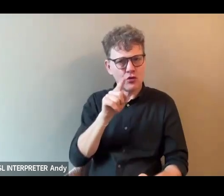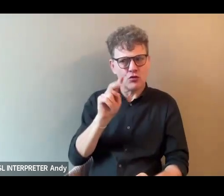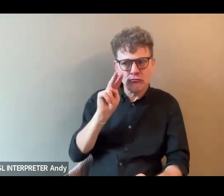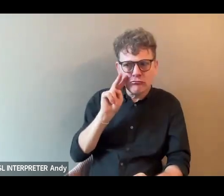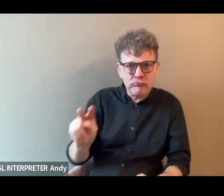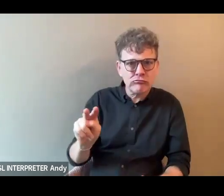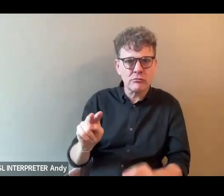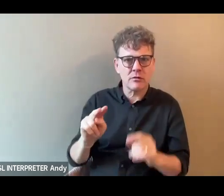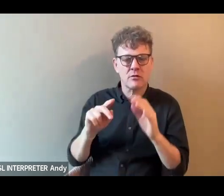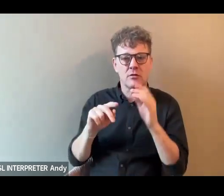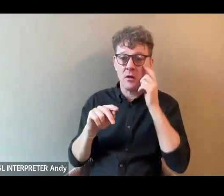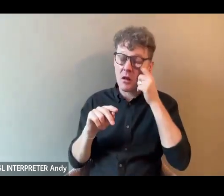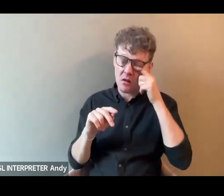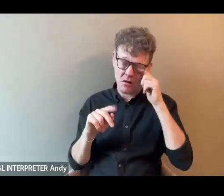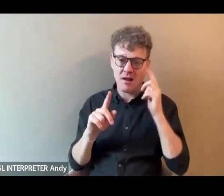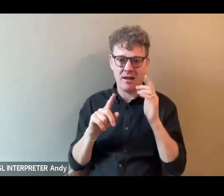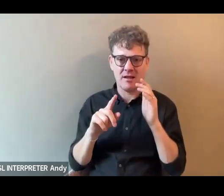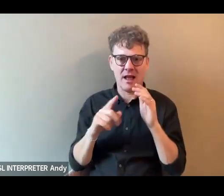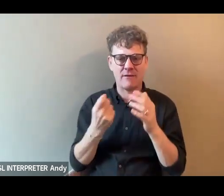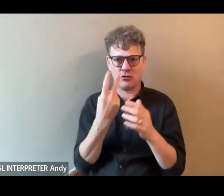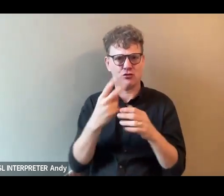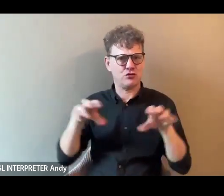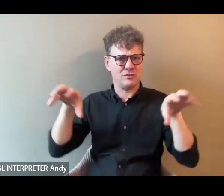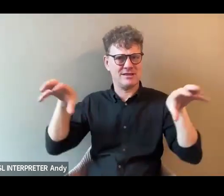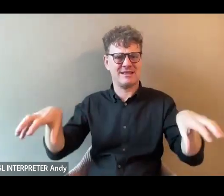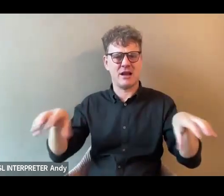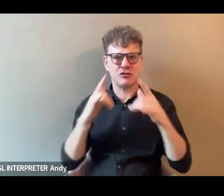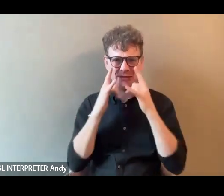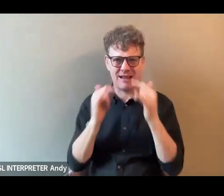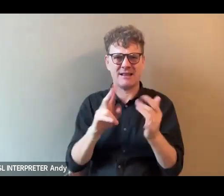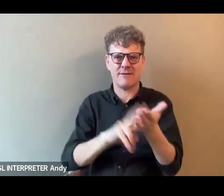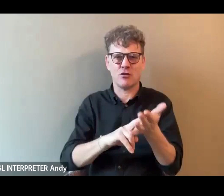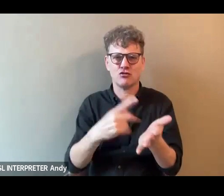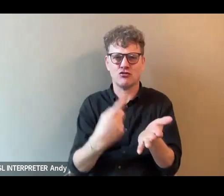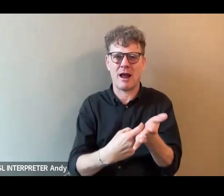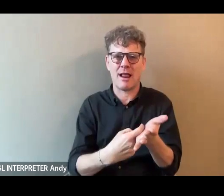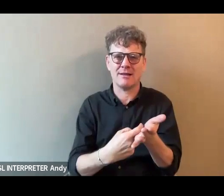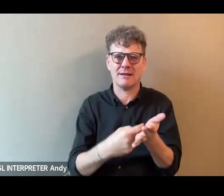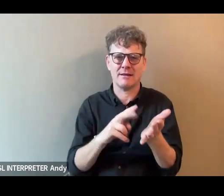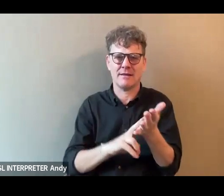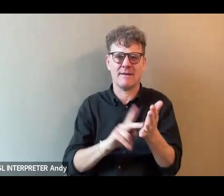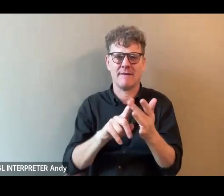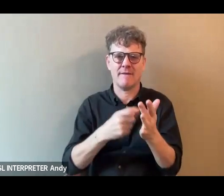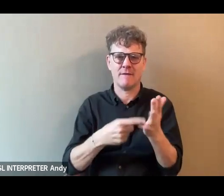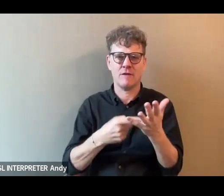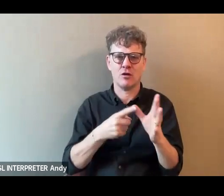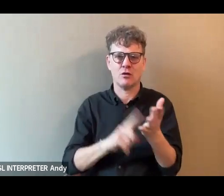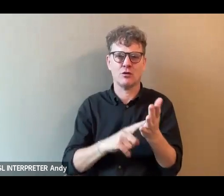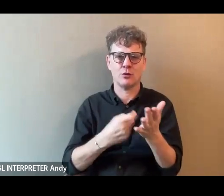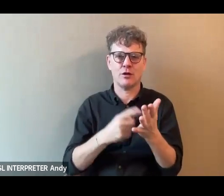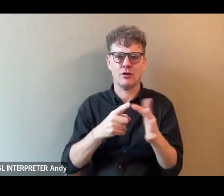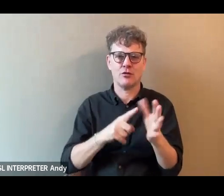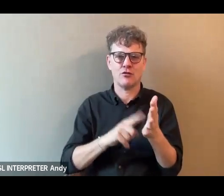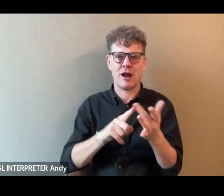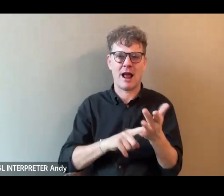test it out. But we've got 2 stations where people can test out the virtual reality initiative and toolkit that we've